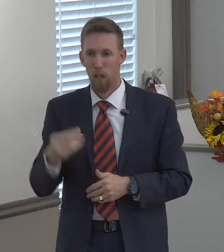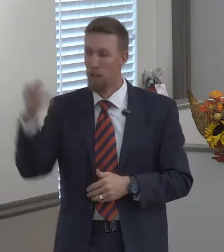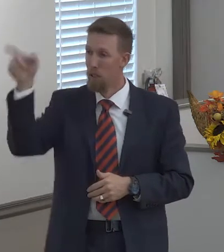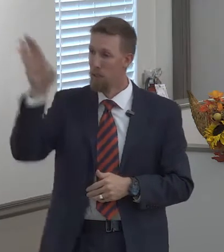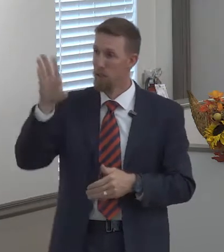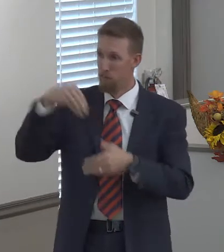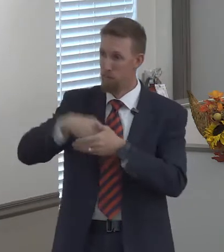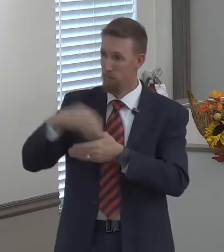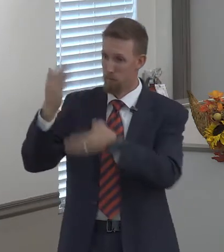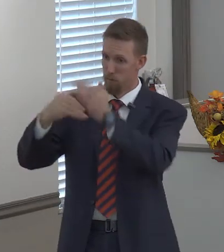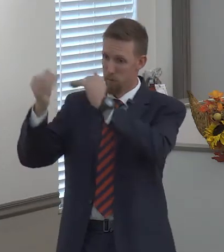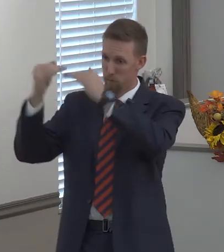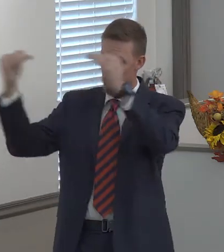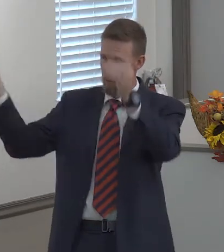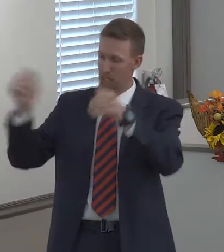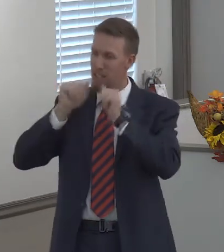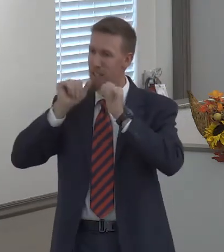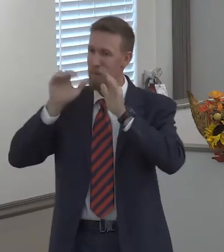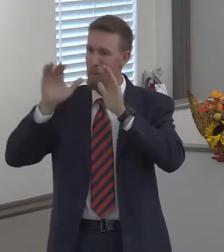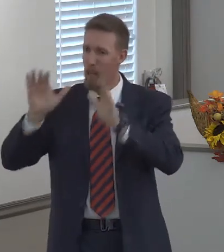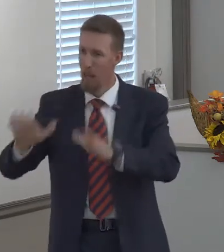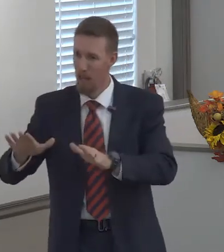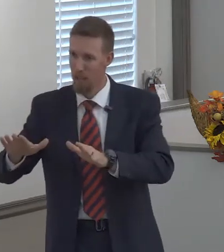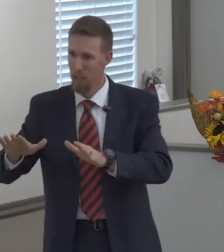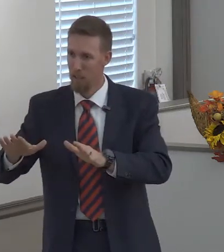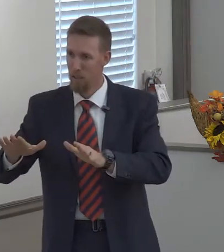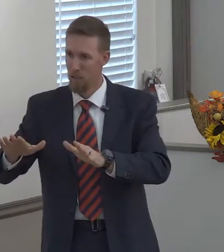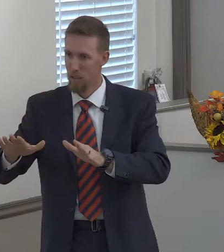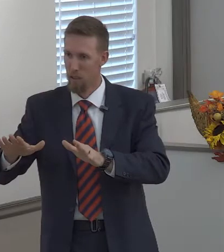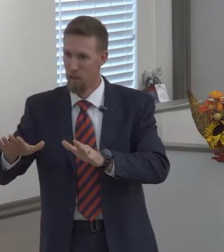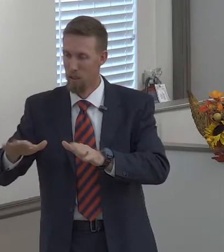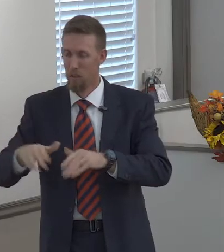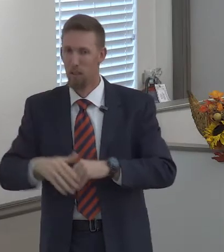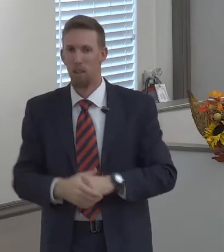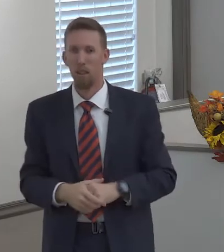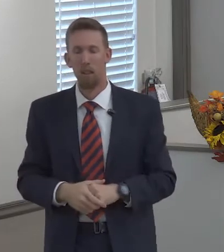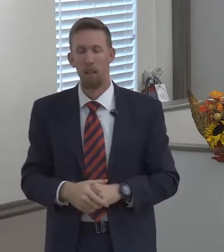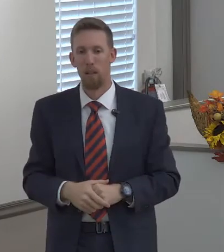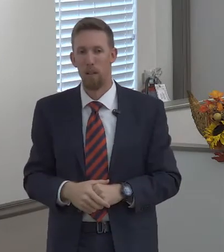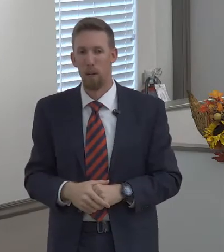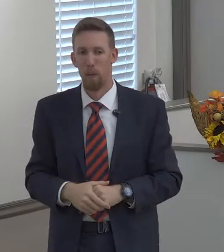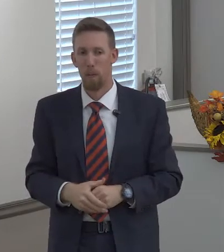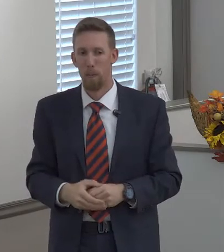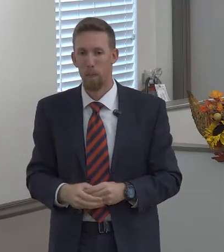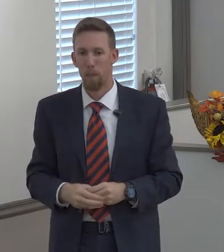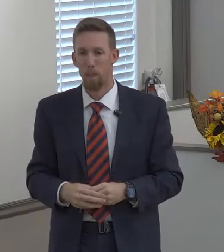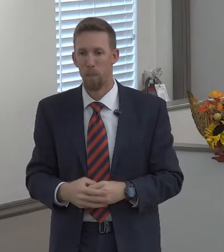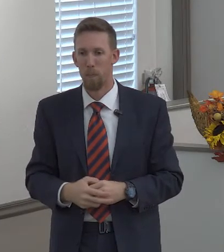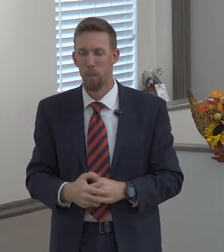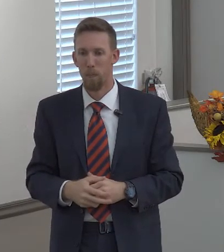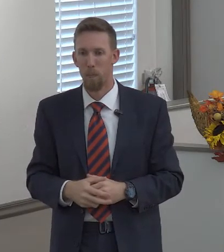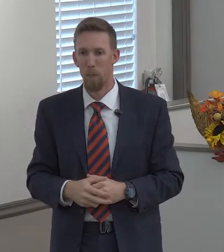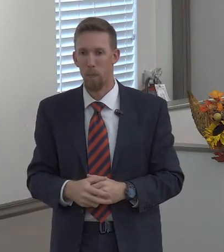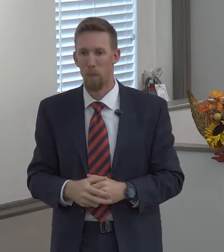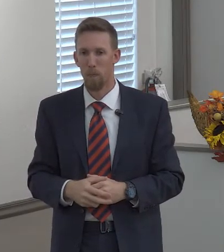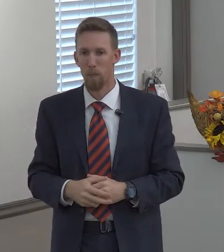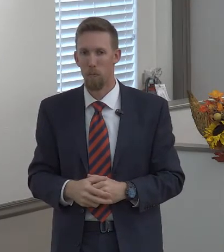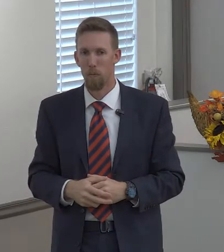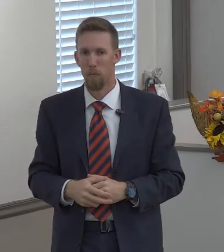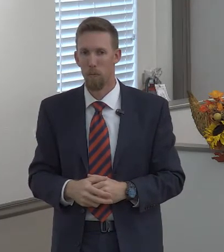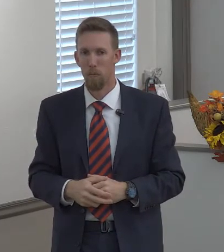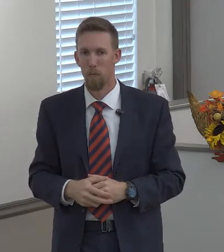Lord. Give thanks unto the Lord. Call upon His name. Make known." That's a